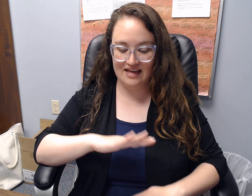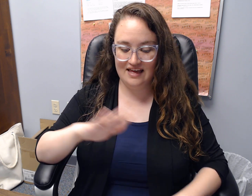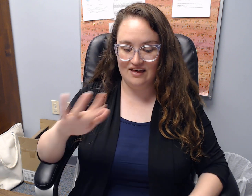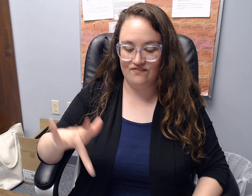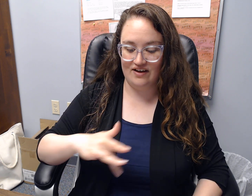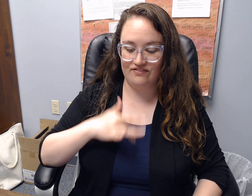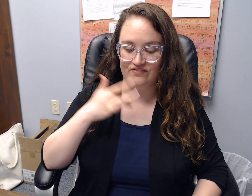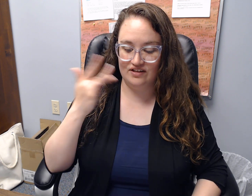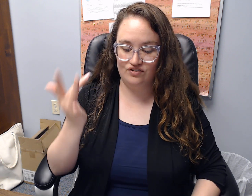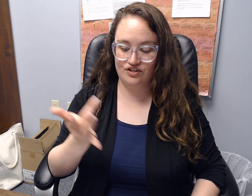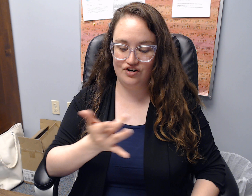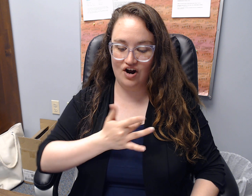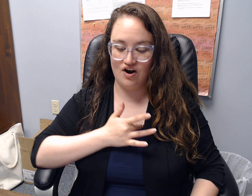If I feel your heart